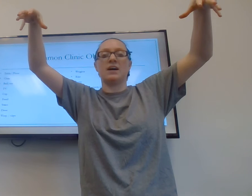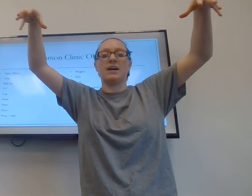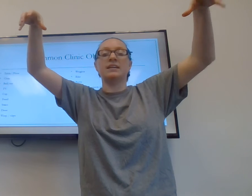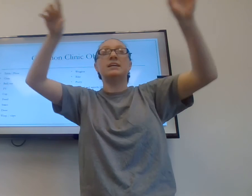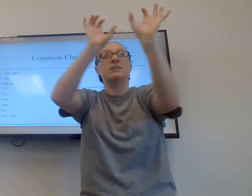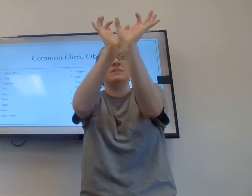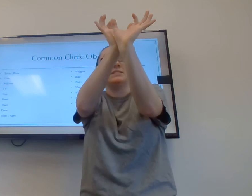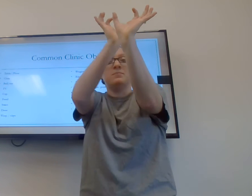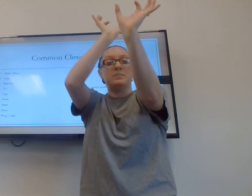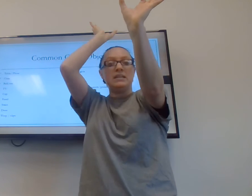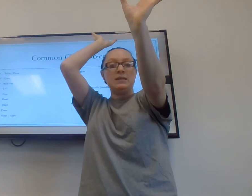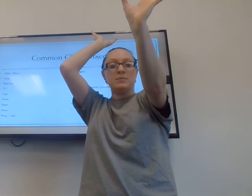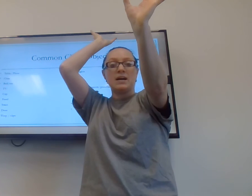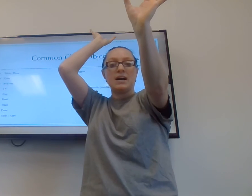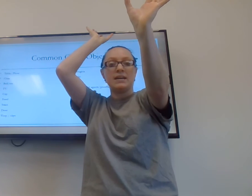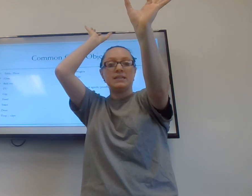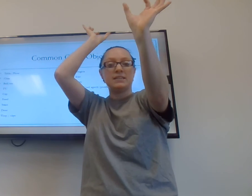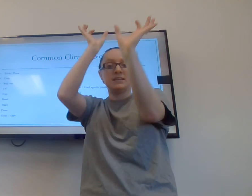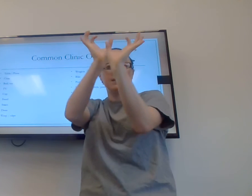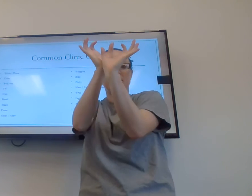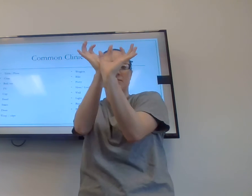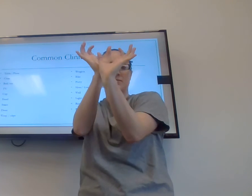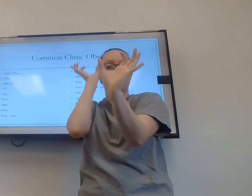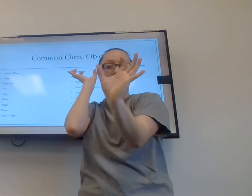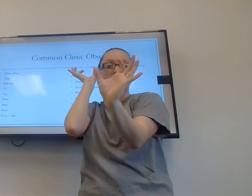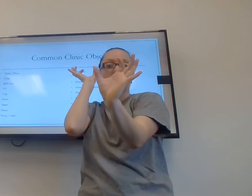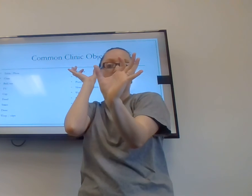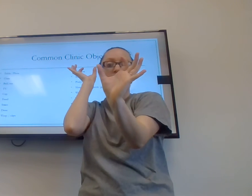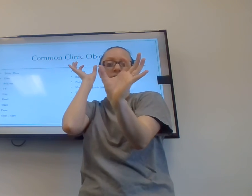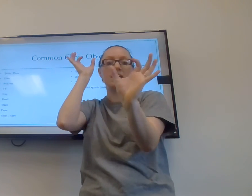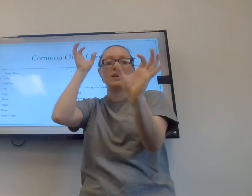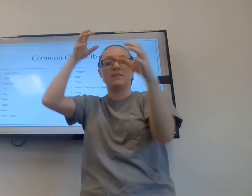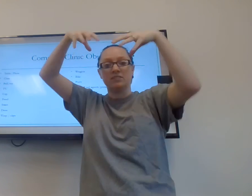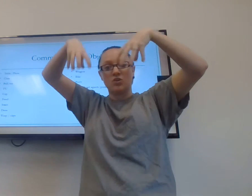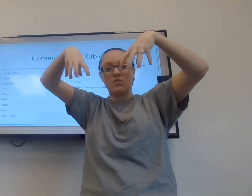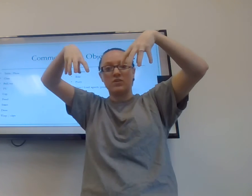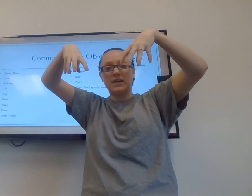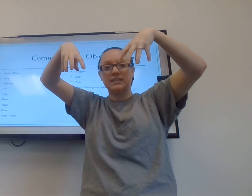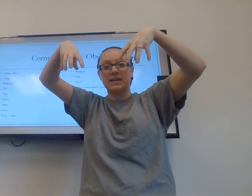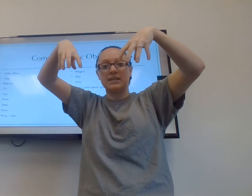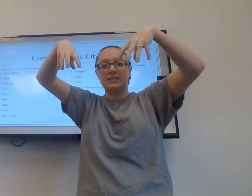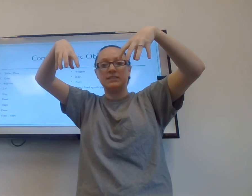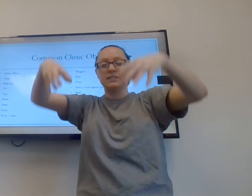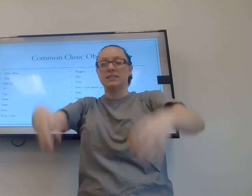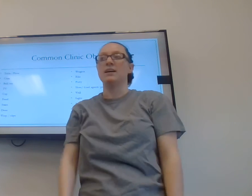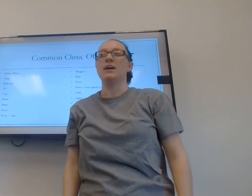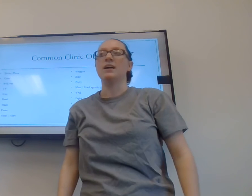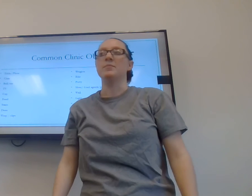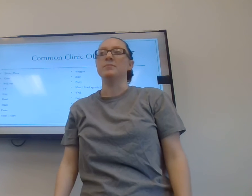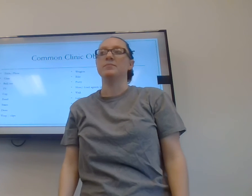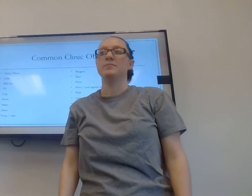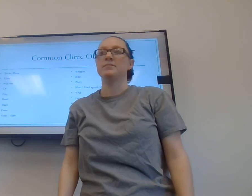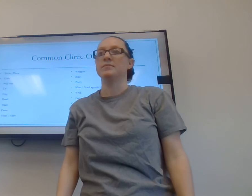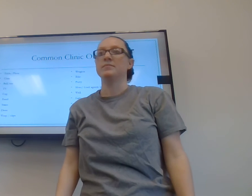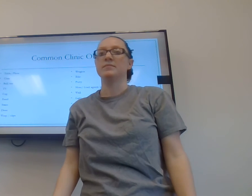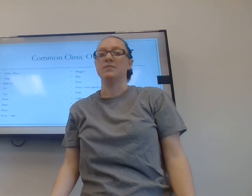light. If it's a beam light, so if it goes like this, it's an overhead light. If it's